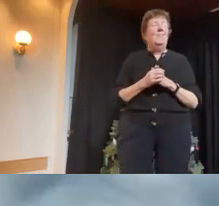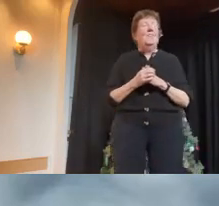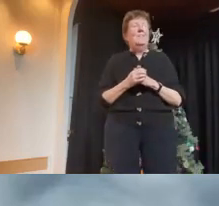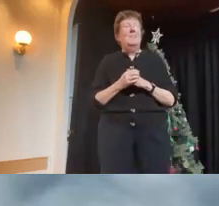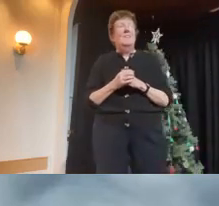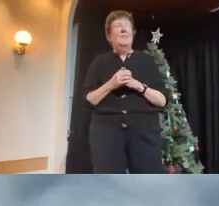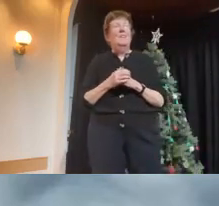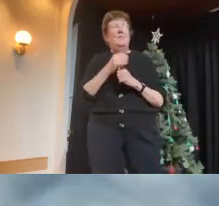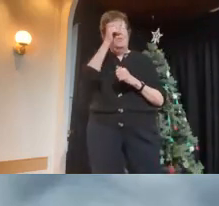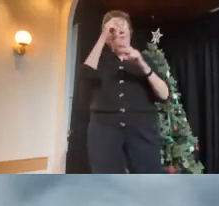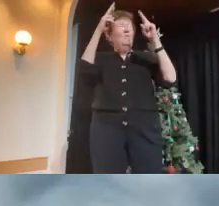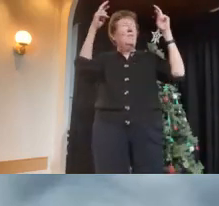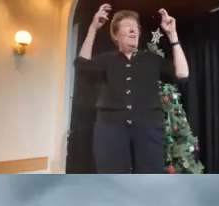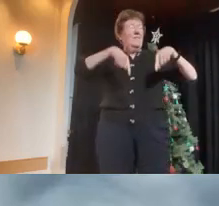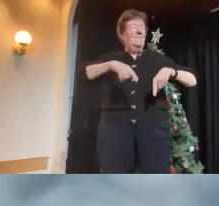So, in summary,